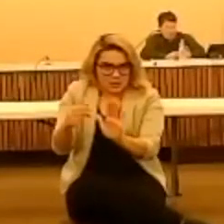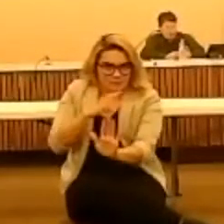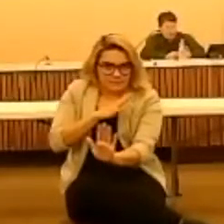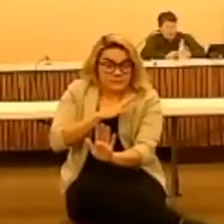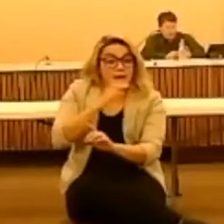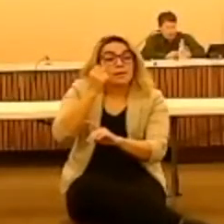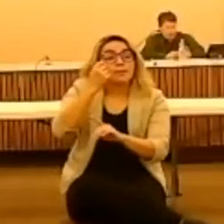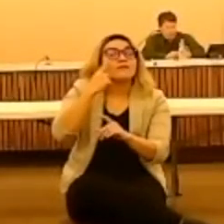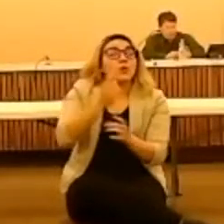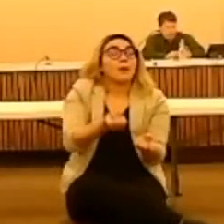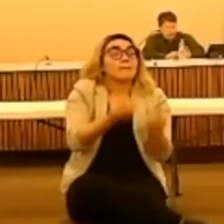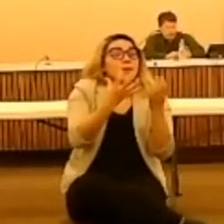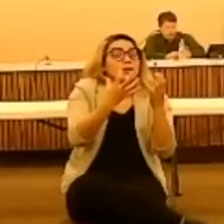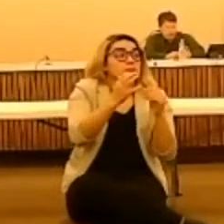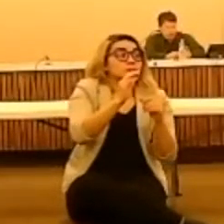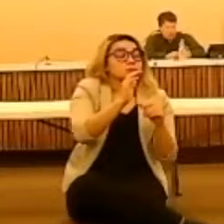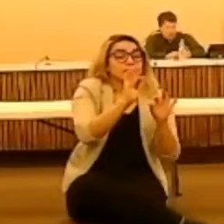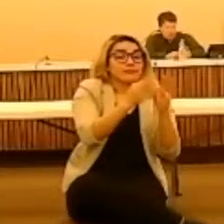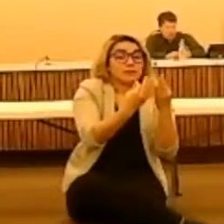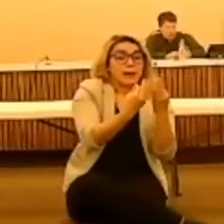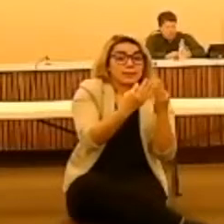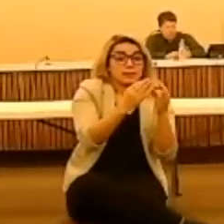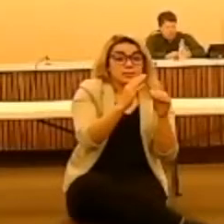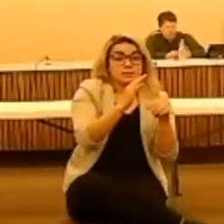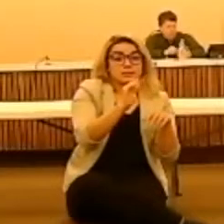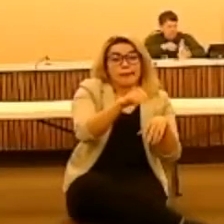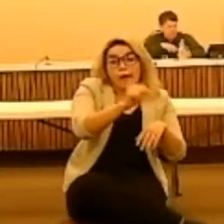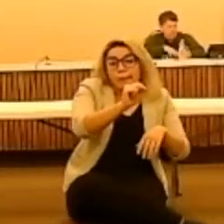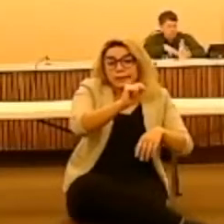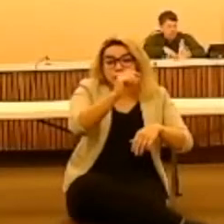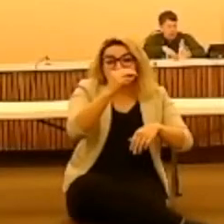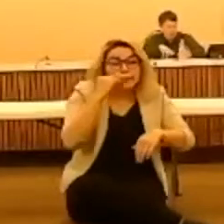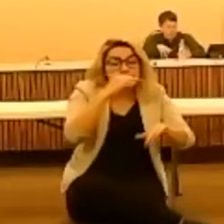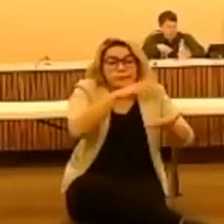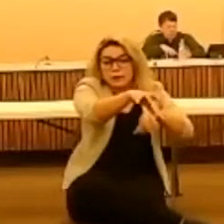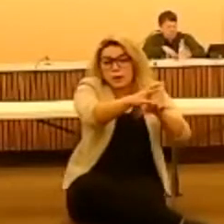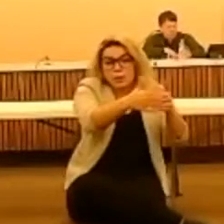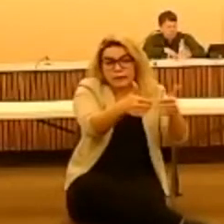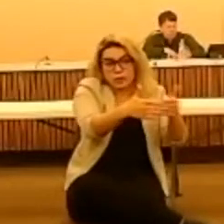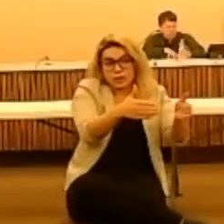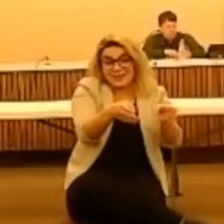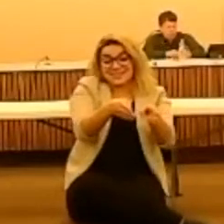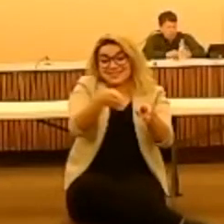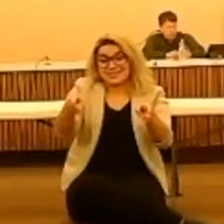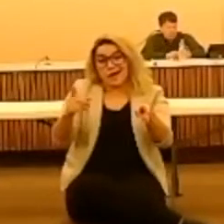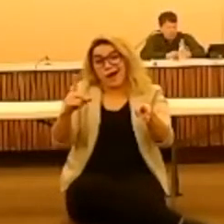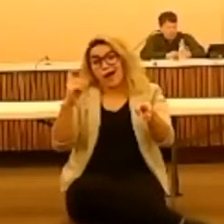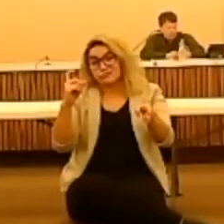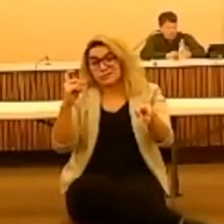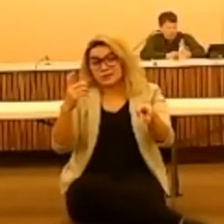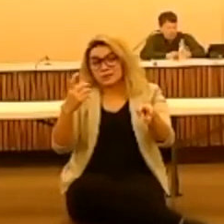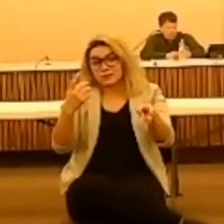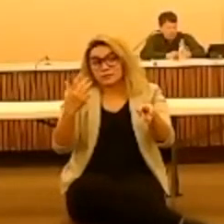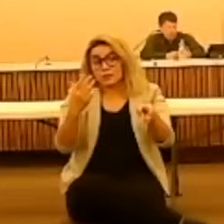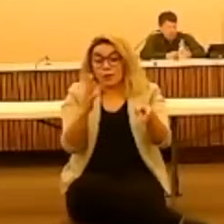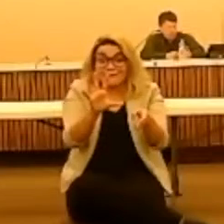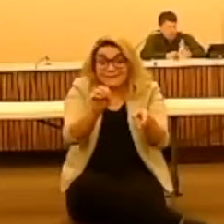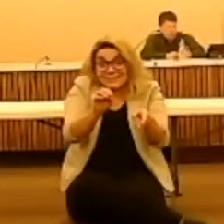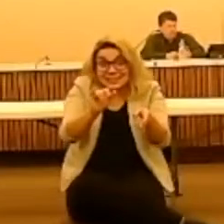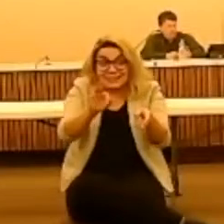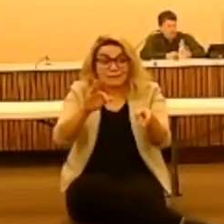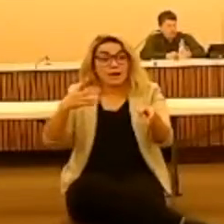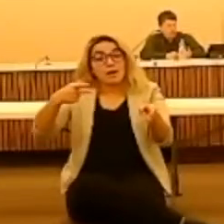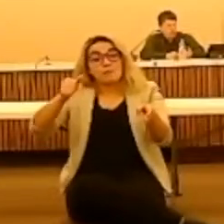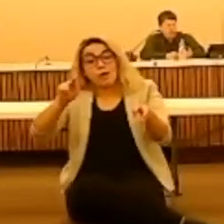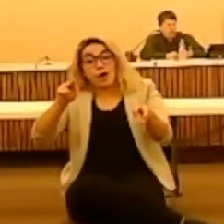100 feet. And for residential, it's only 50. A new house next to a park or school would only be 50 feet. Right. So in this